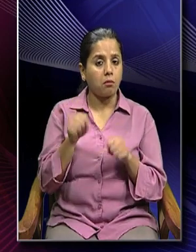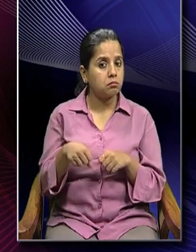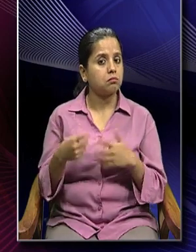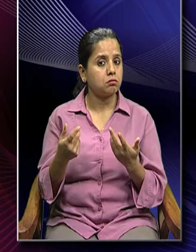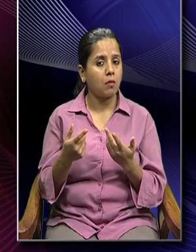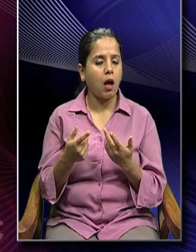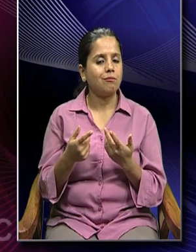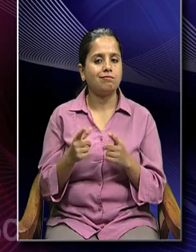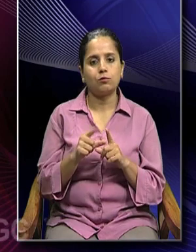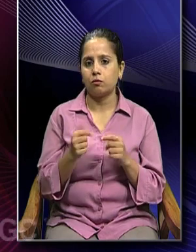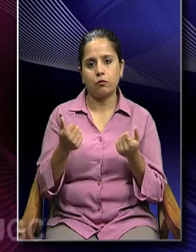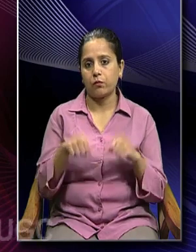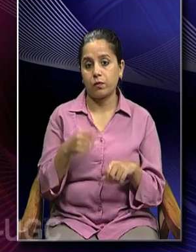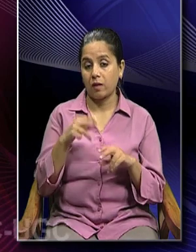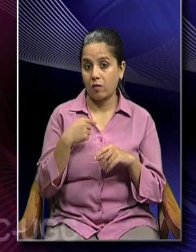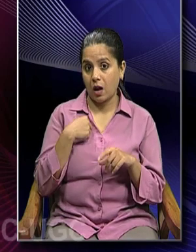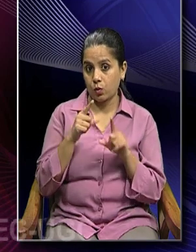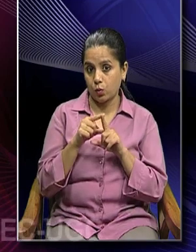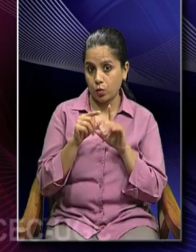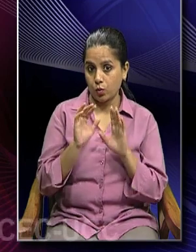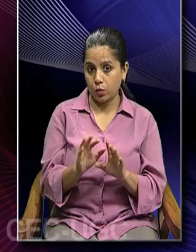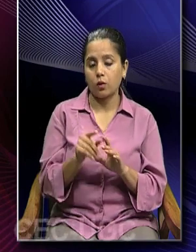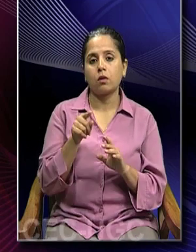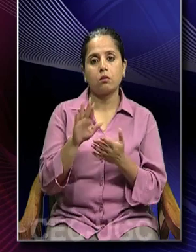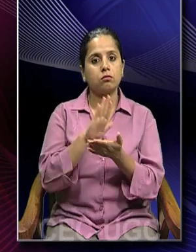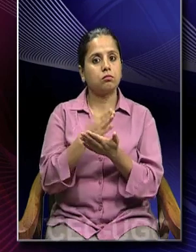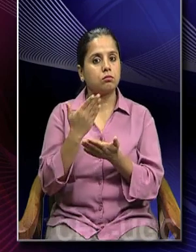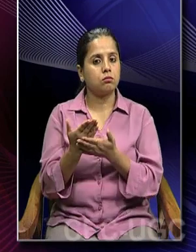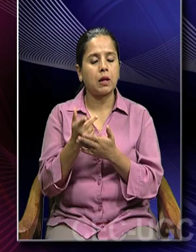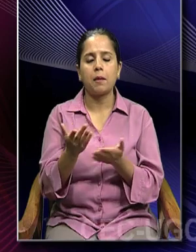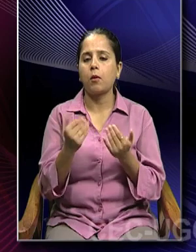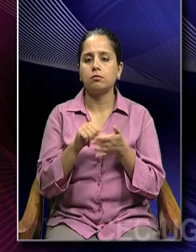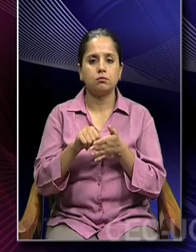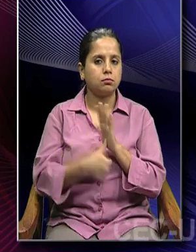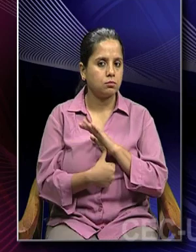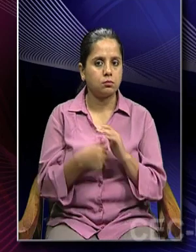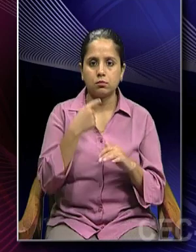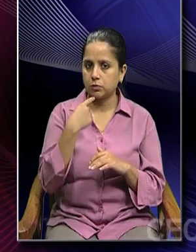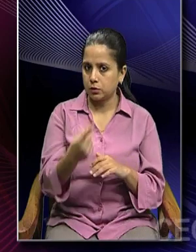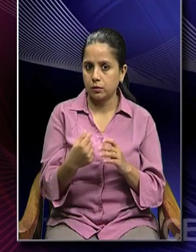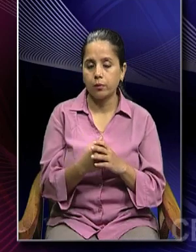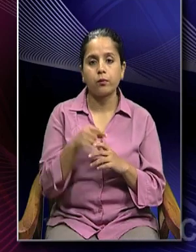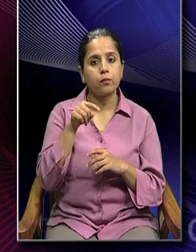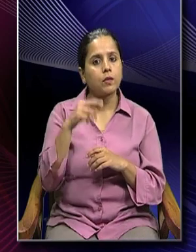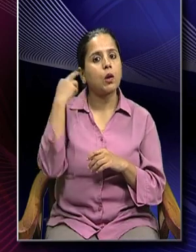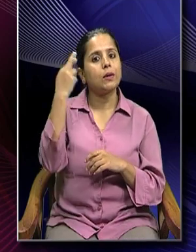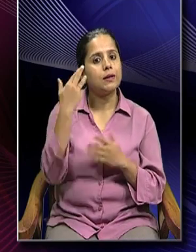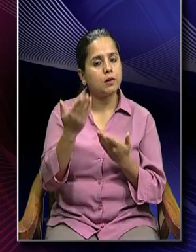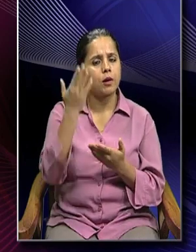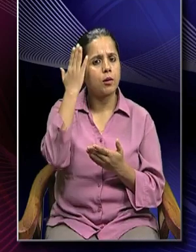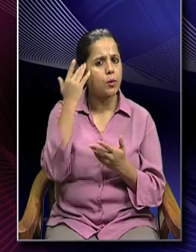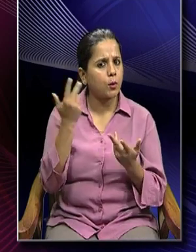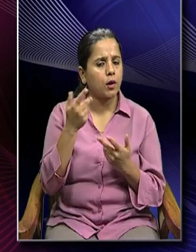it cannot be done. If I do so, that interpretation is not possible. So, this is the reason why